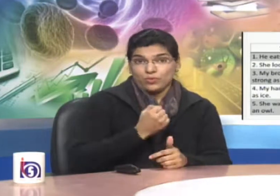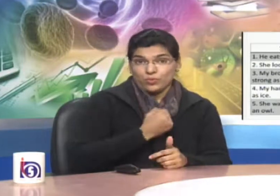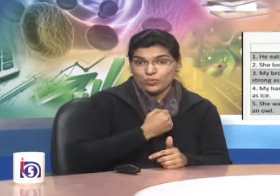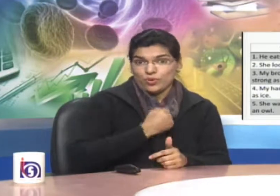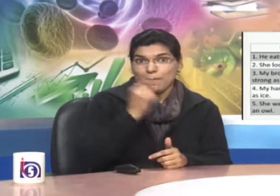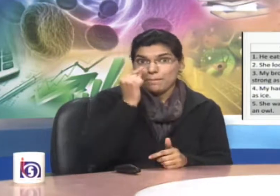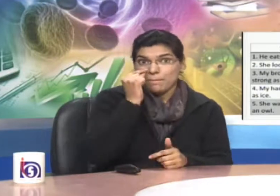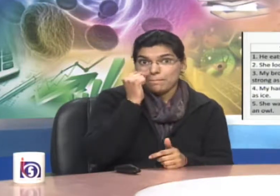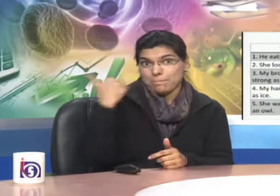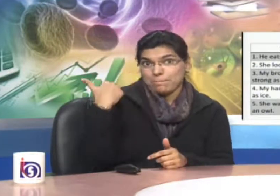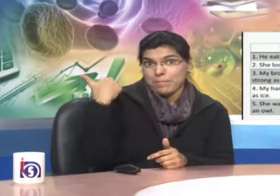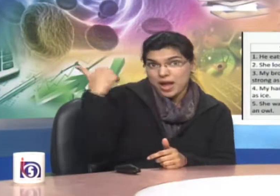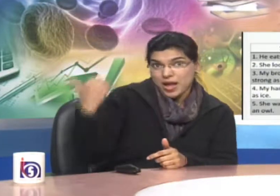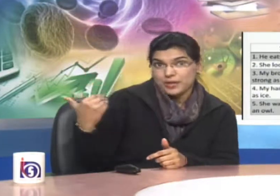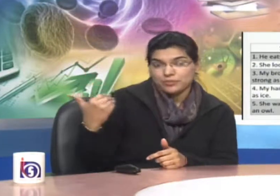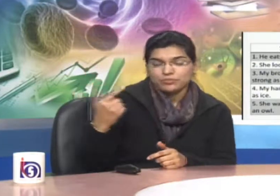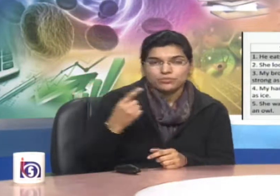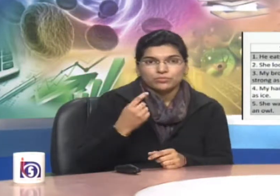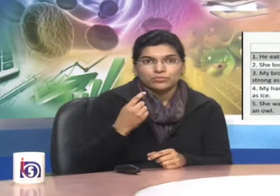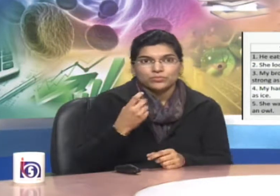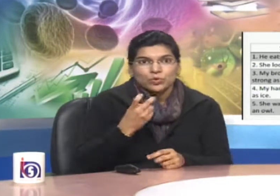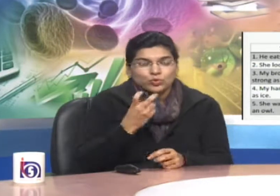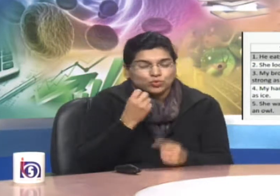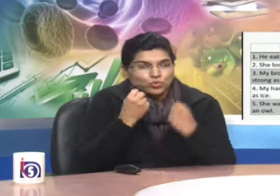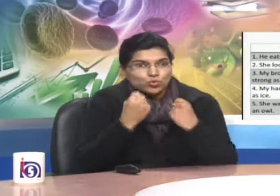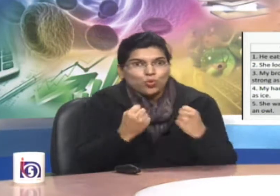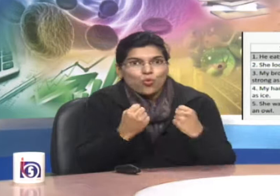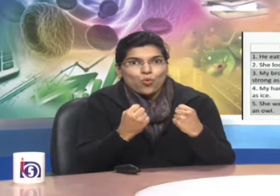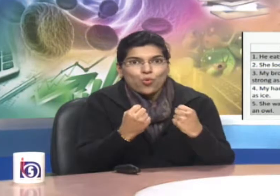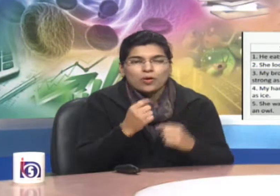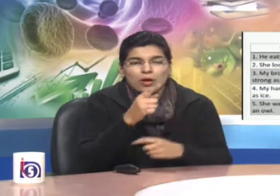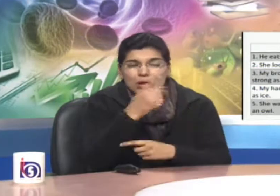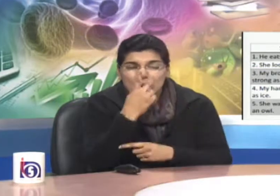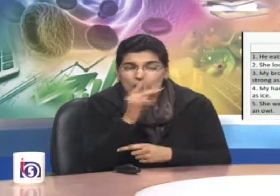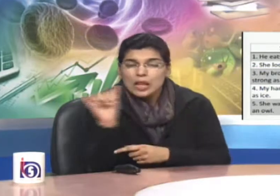my brother is as strong as an ox.